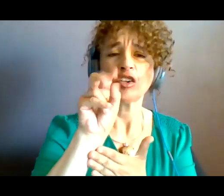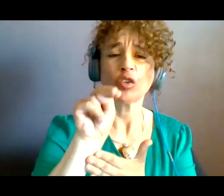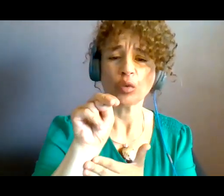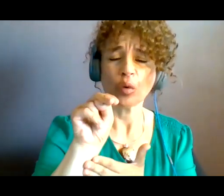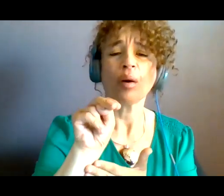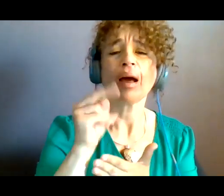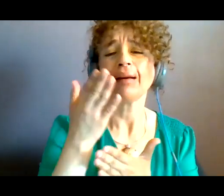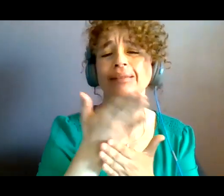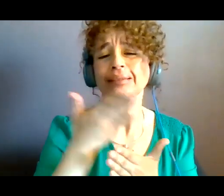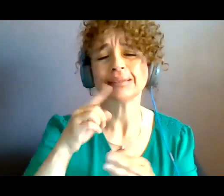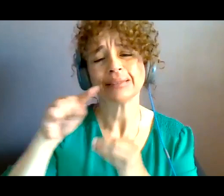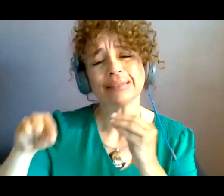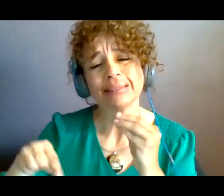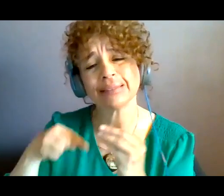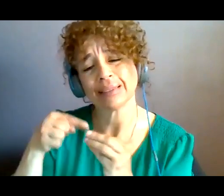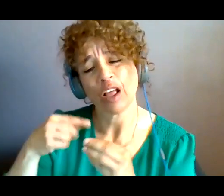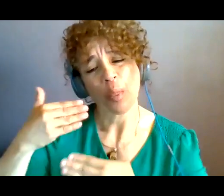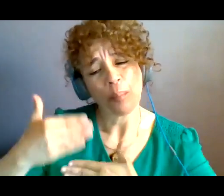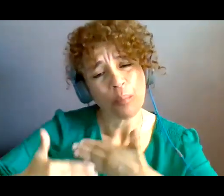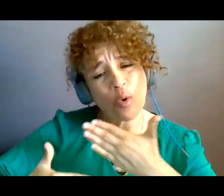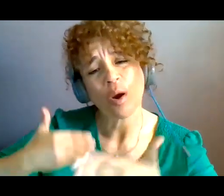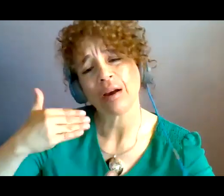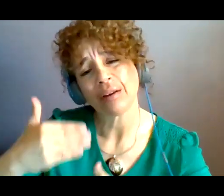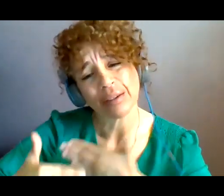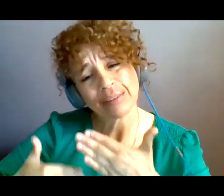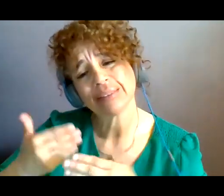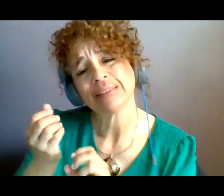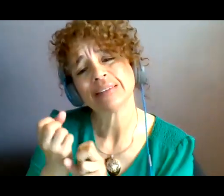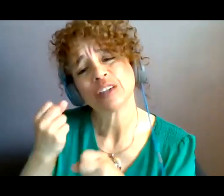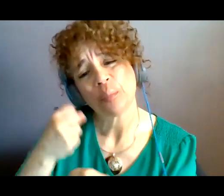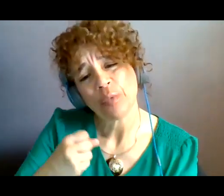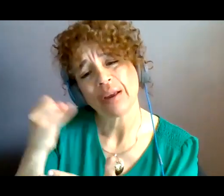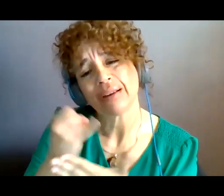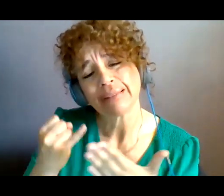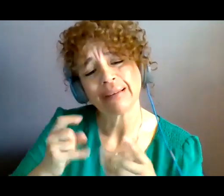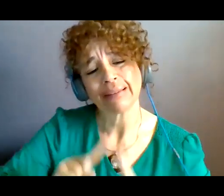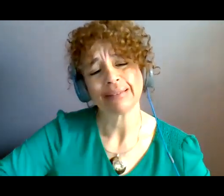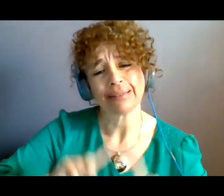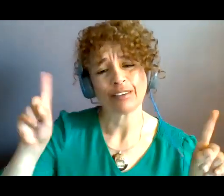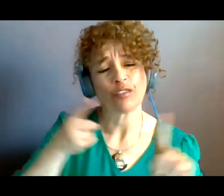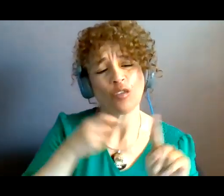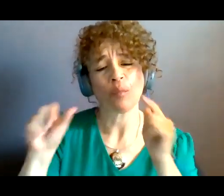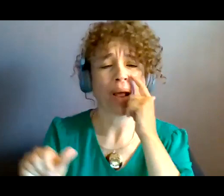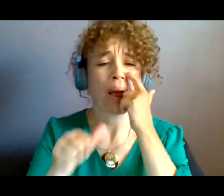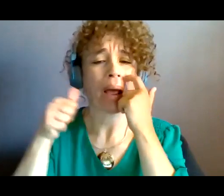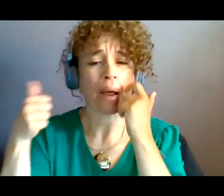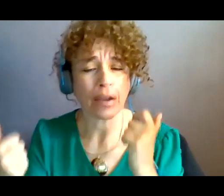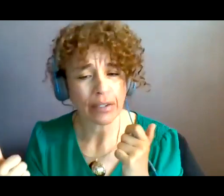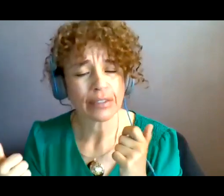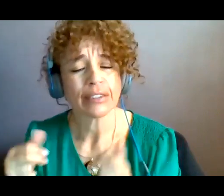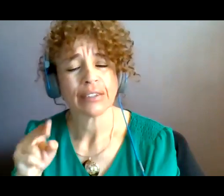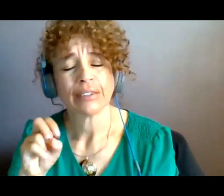there's something about the process of making art that's different from other